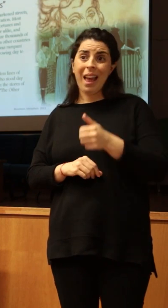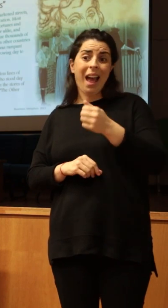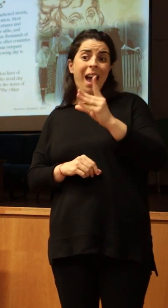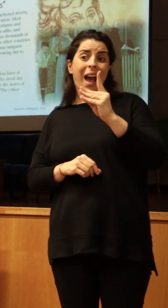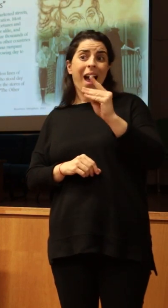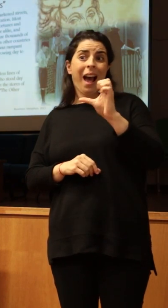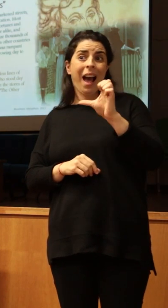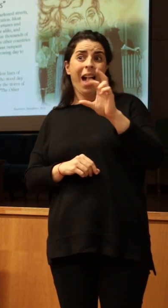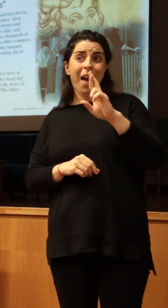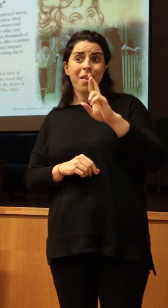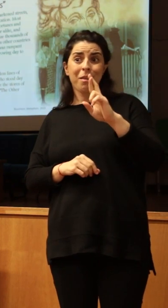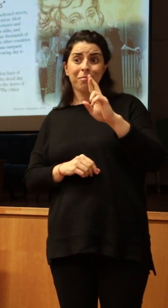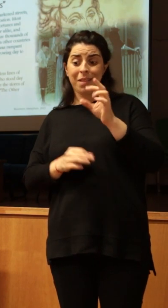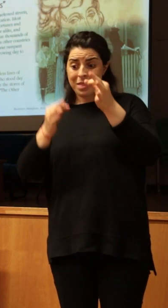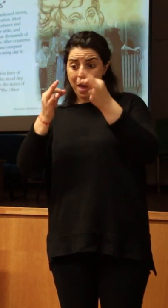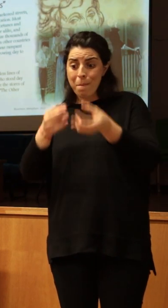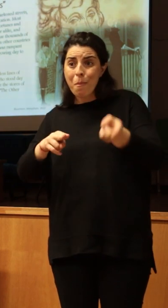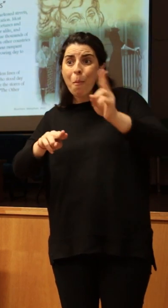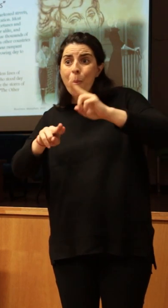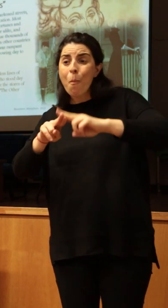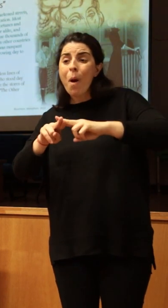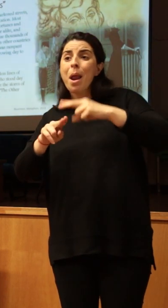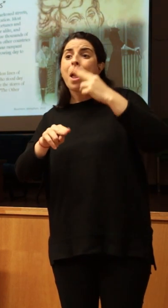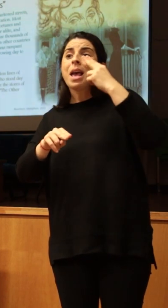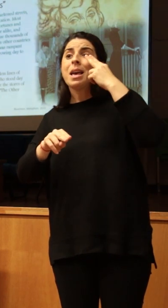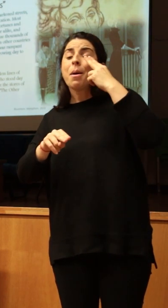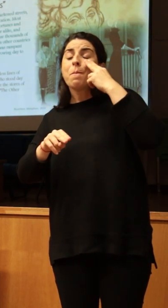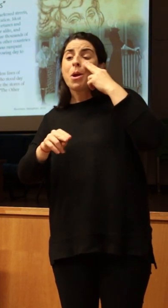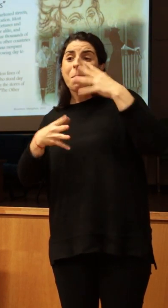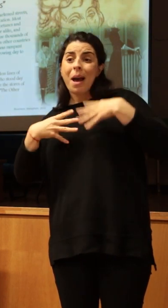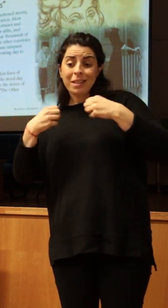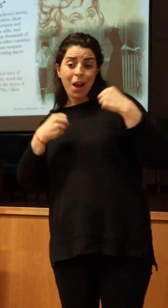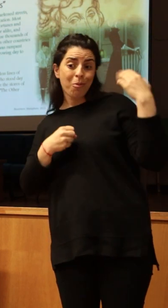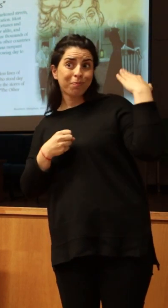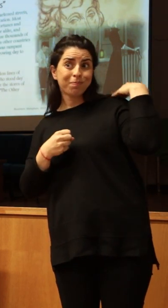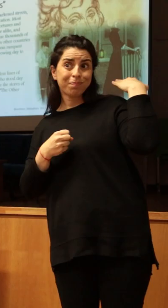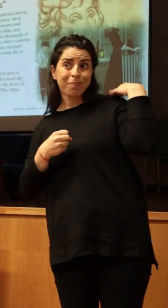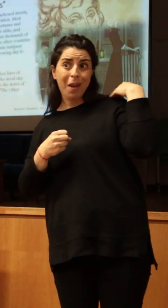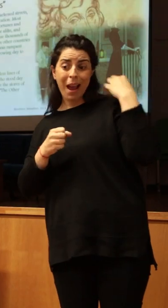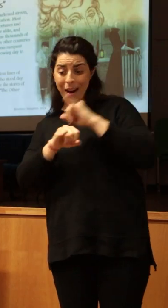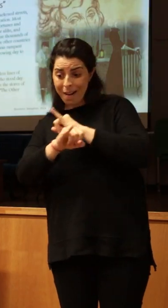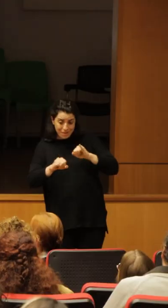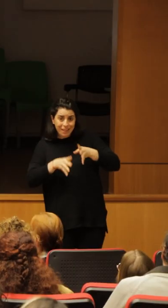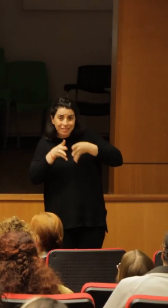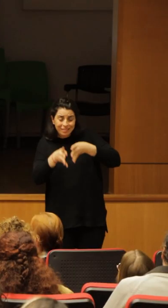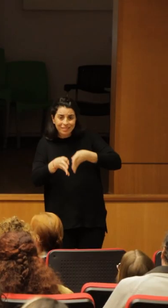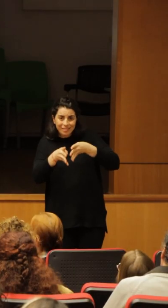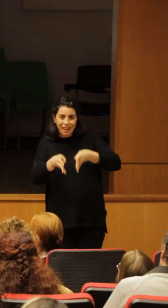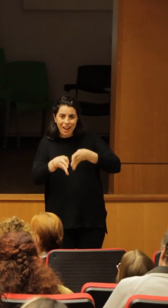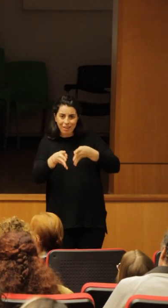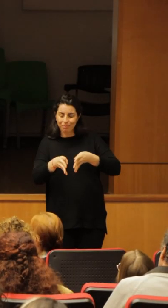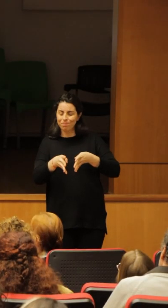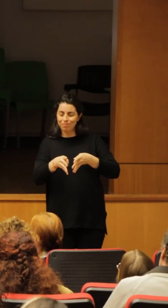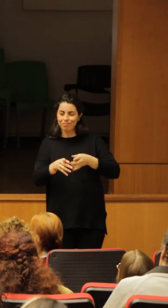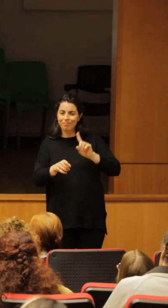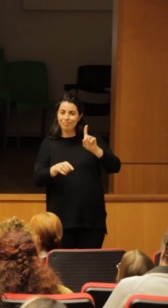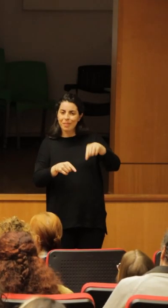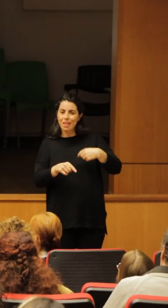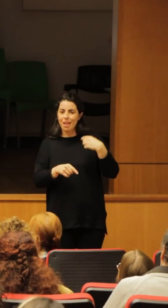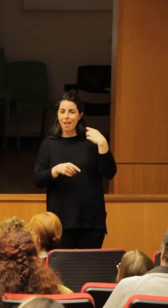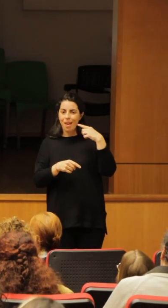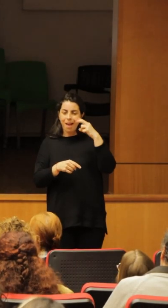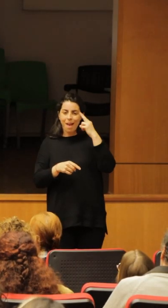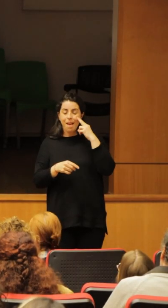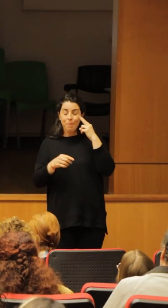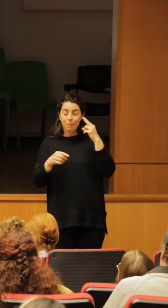Adler muere de tuberculosis después de la guerra. I found it in one of the diaries of his youngest daughter. Y lo encontré esto en